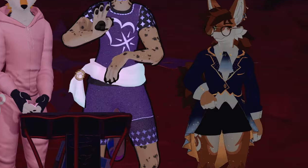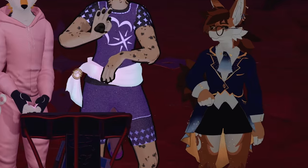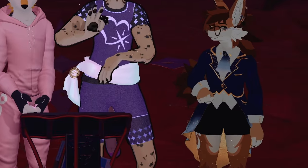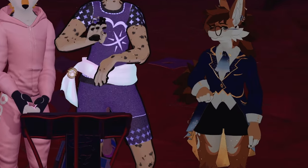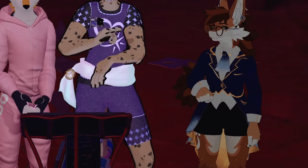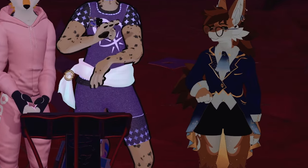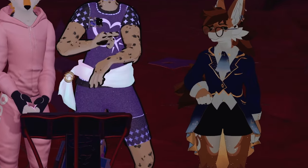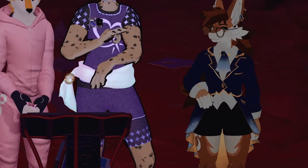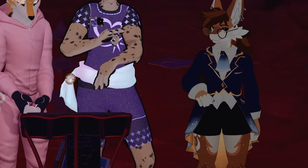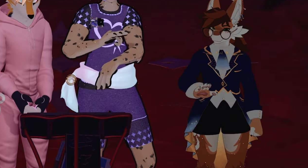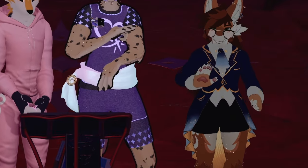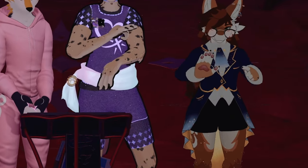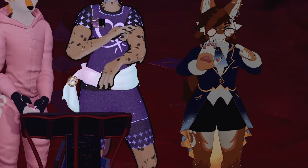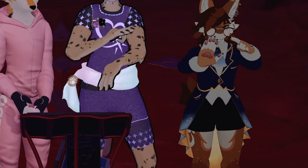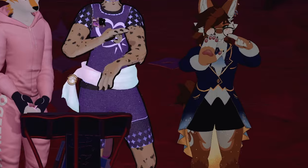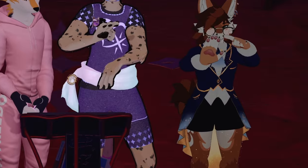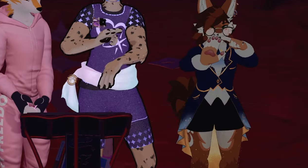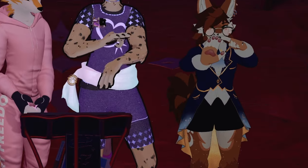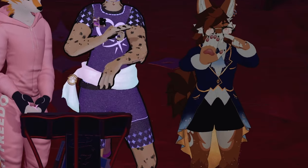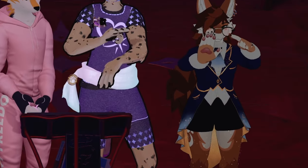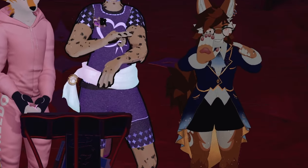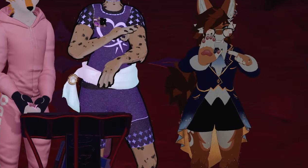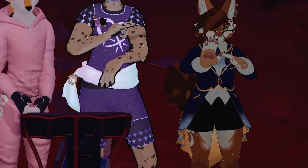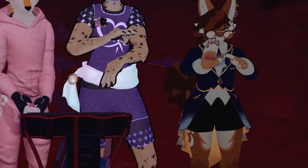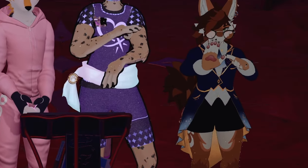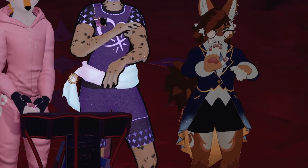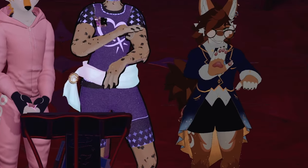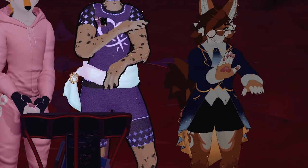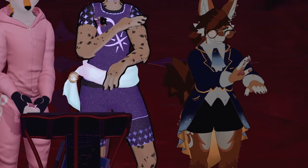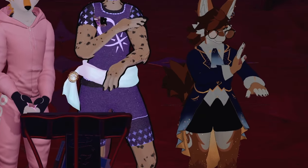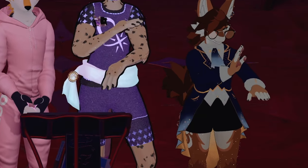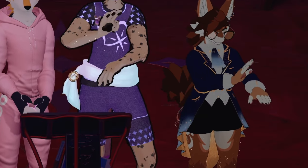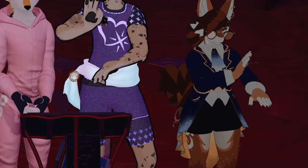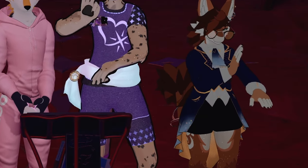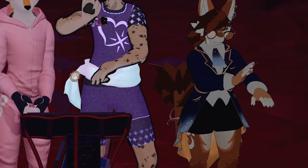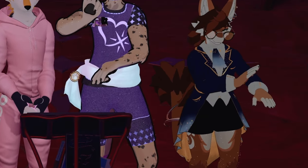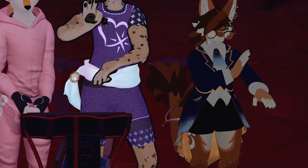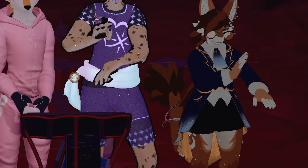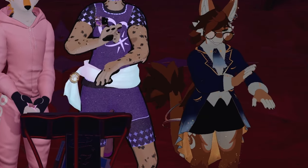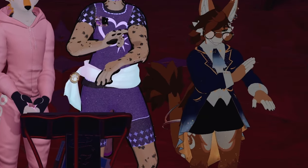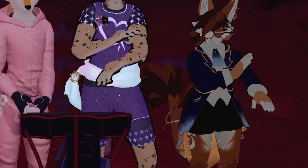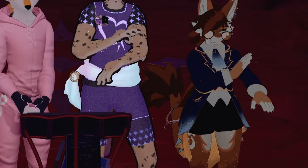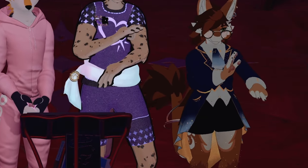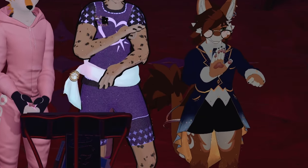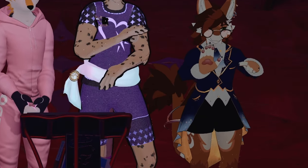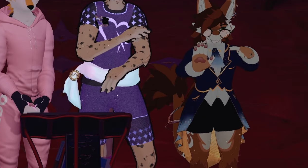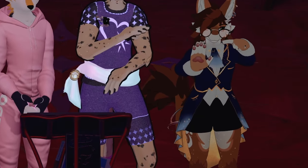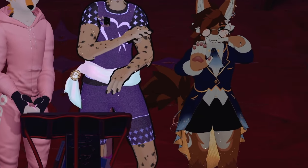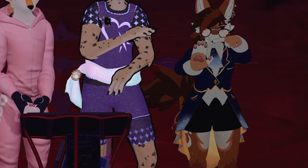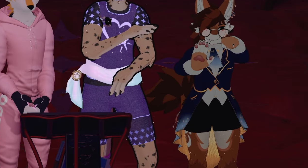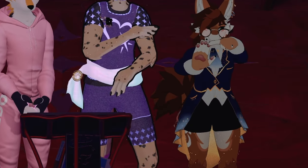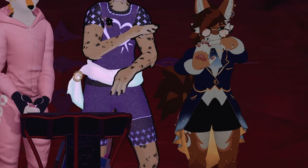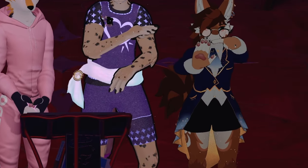Trying to show the sign for furry. So the sign for furry is with this F hand on your arm, and you're kind of showing fur.